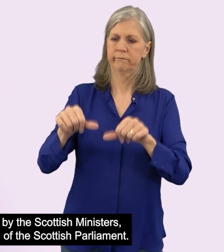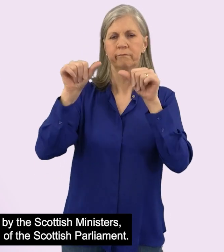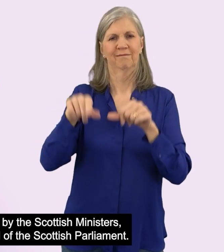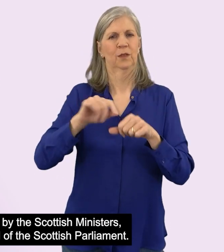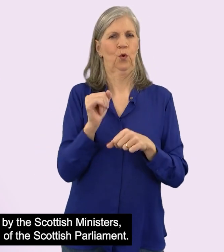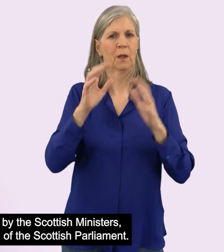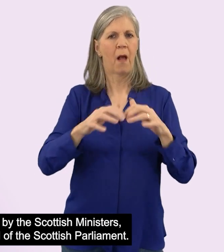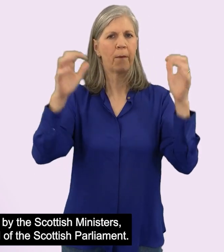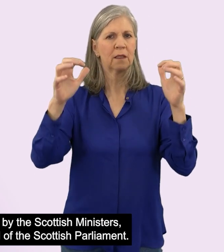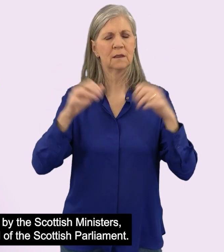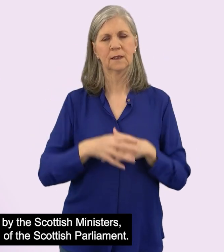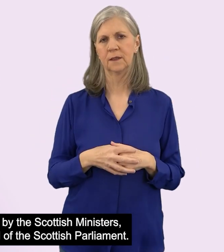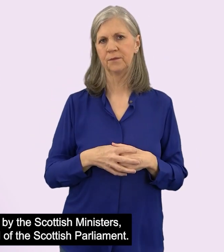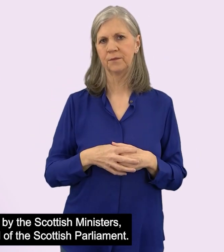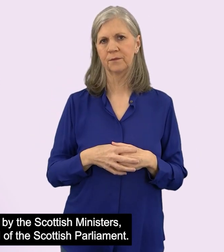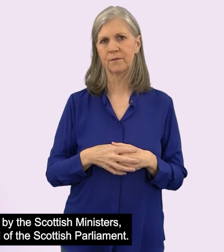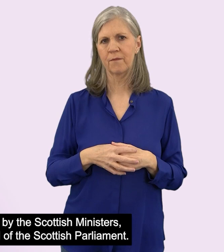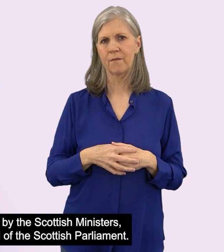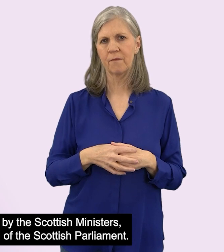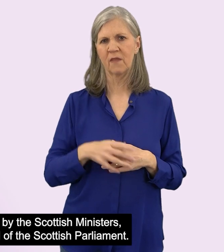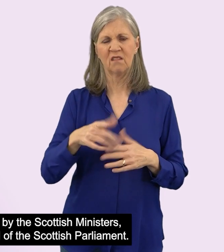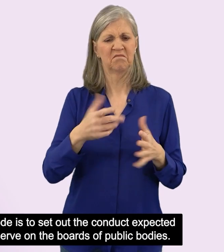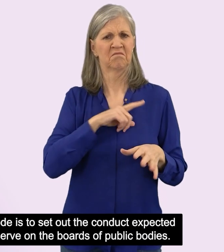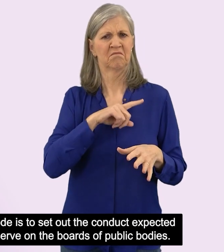Ministers, with the approval of the Scottish Parliament.